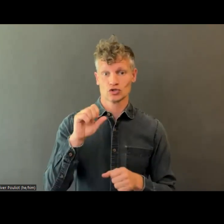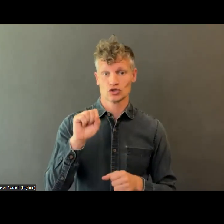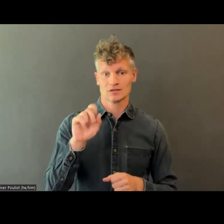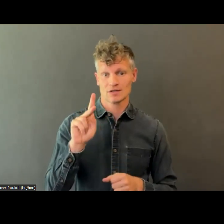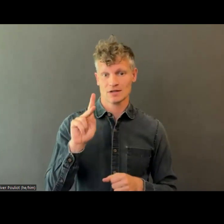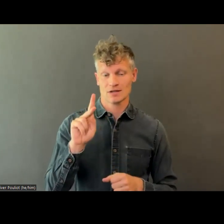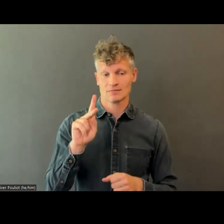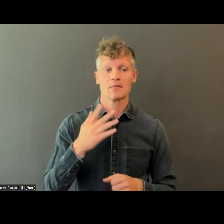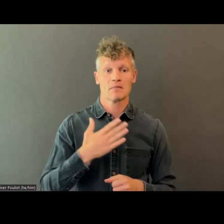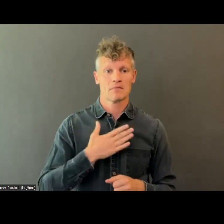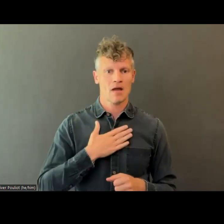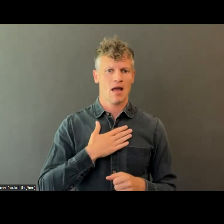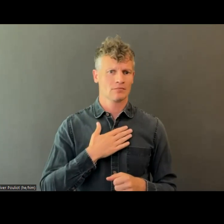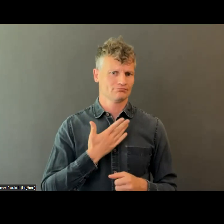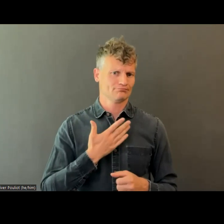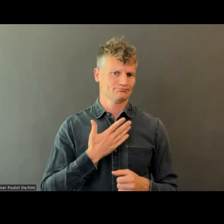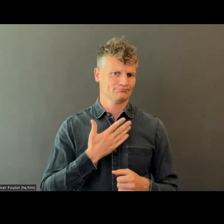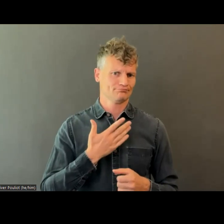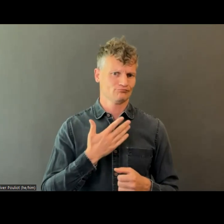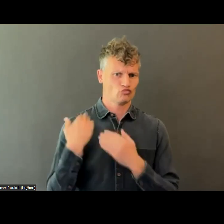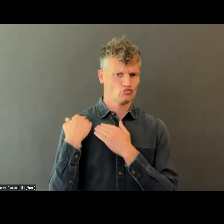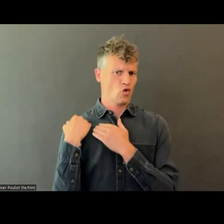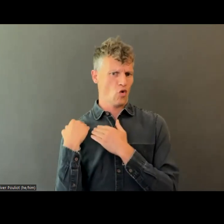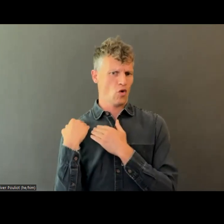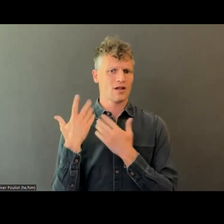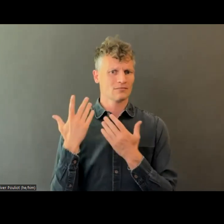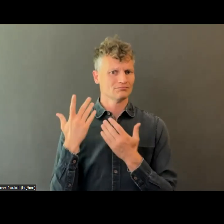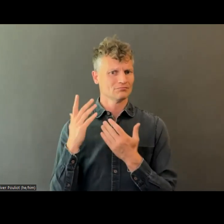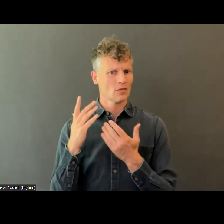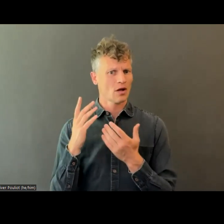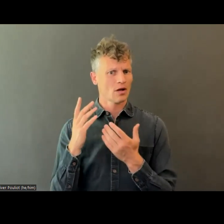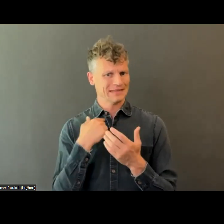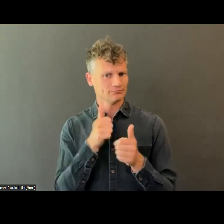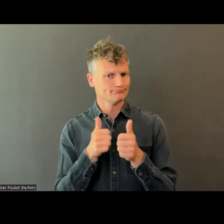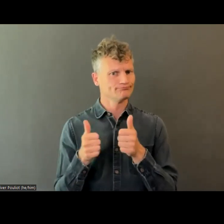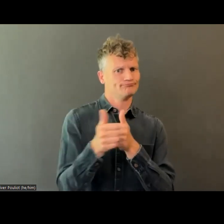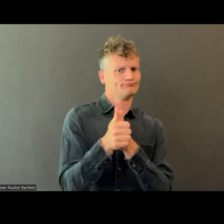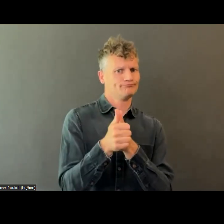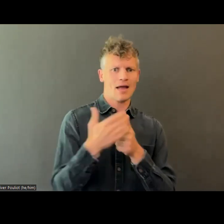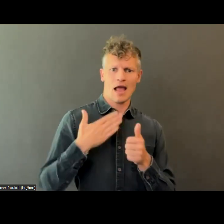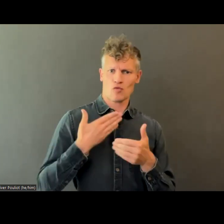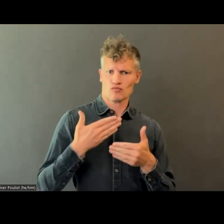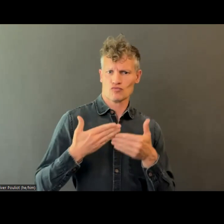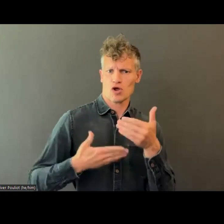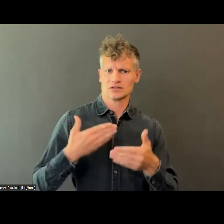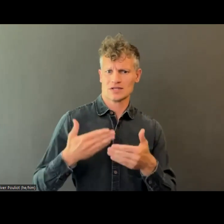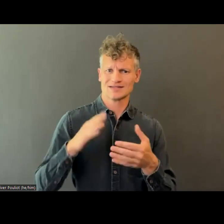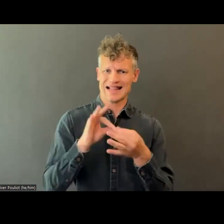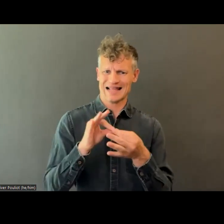process, which I'm proud is an award-winning process at GSK for responding to workplace